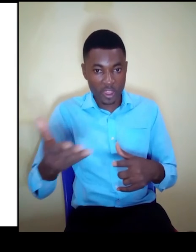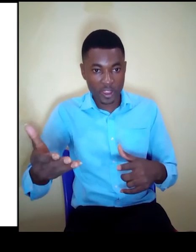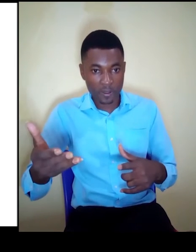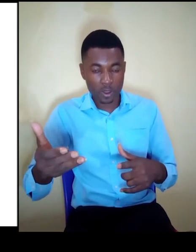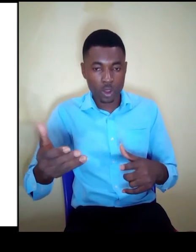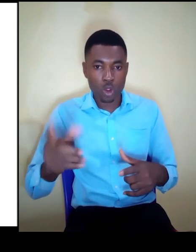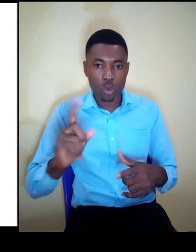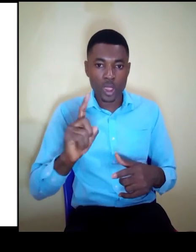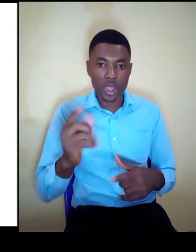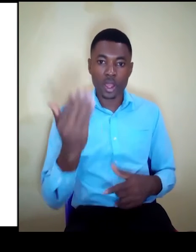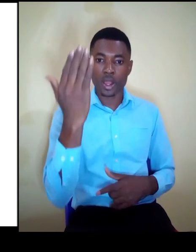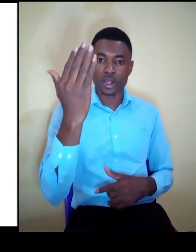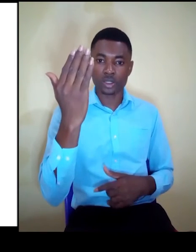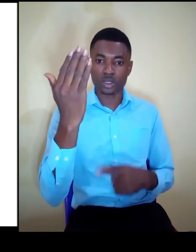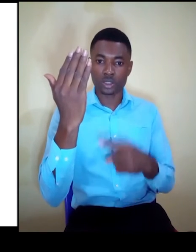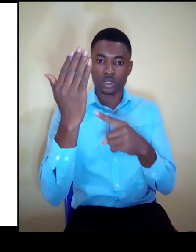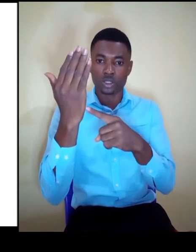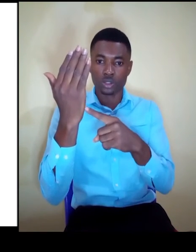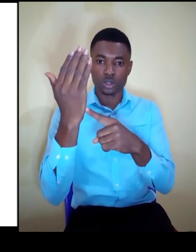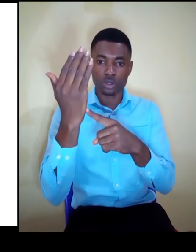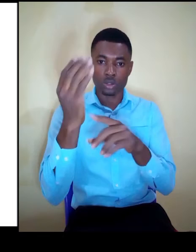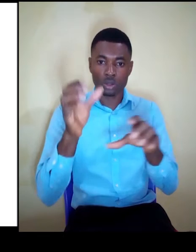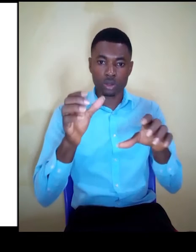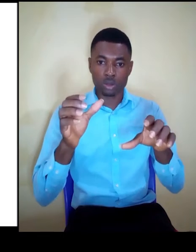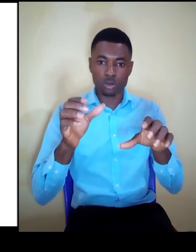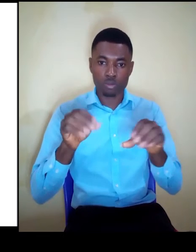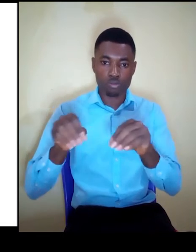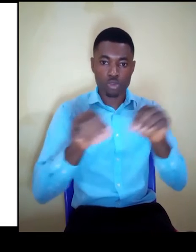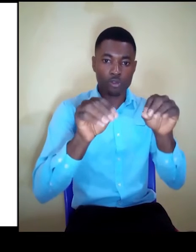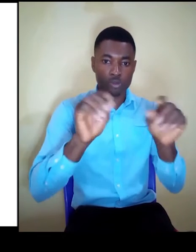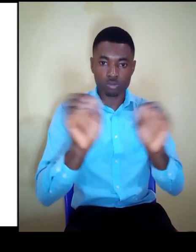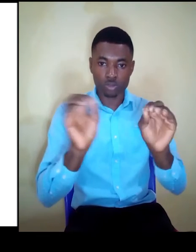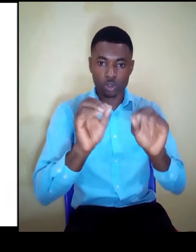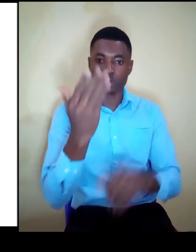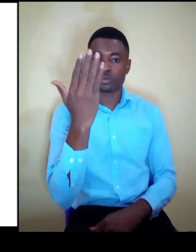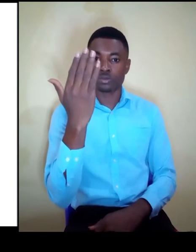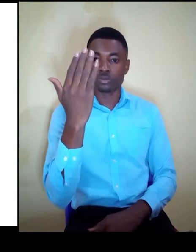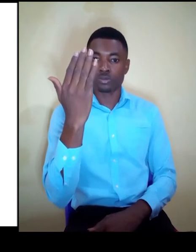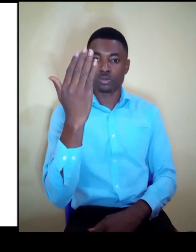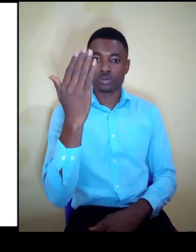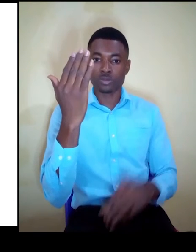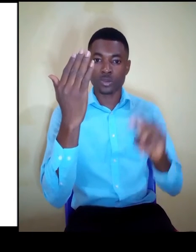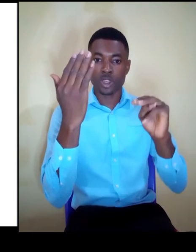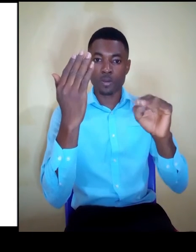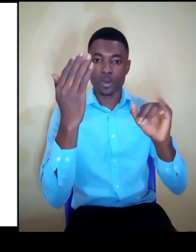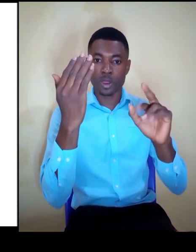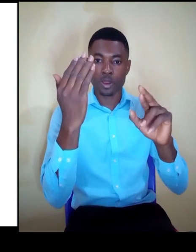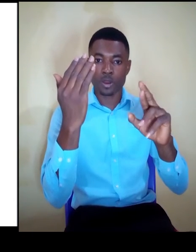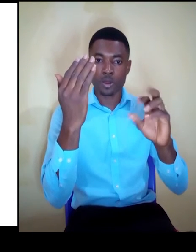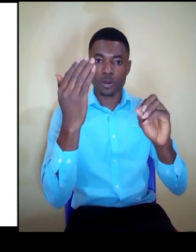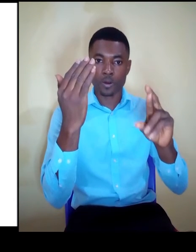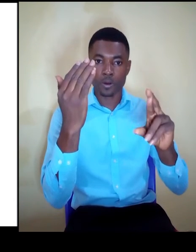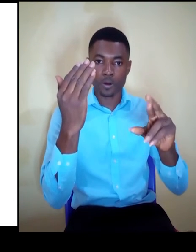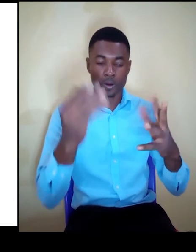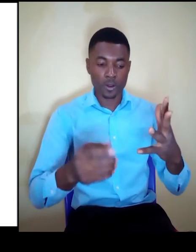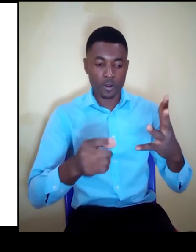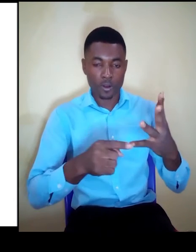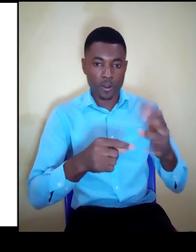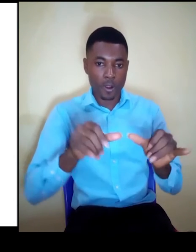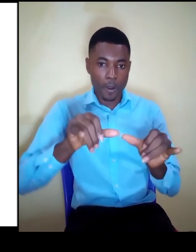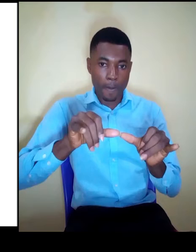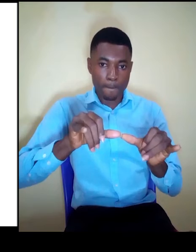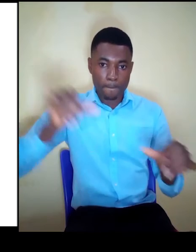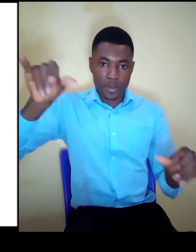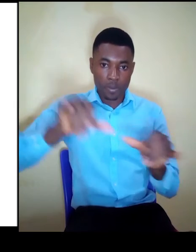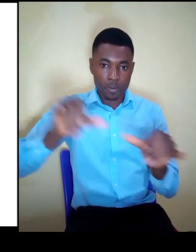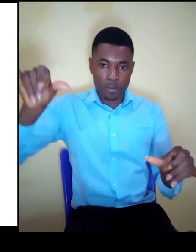not perform any action. Measure stick, the hand shows the size of the object by delimiting the relevant